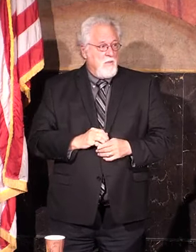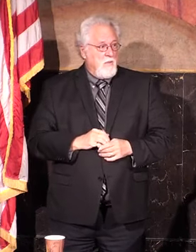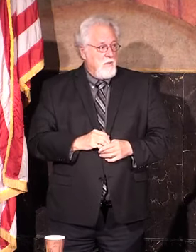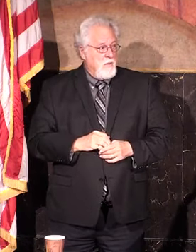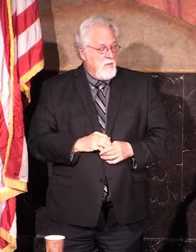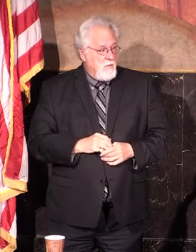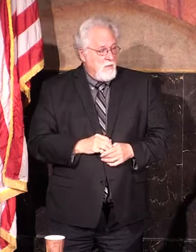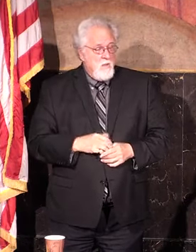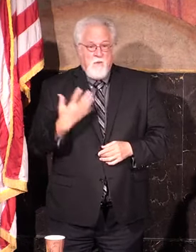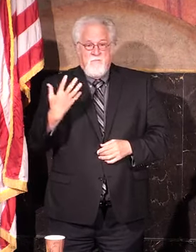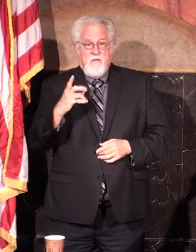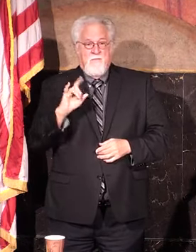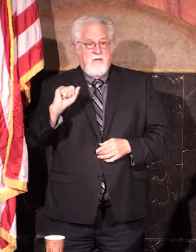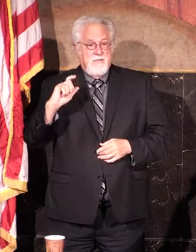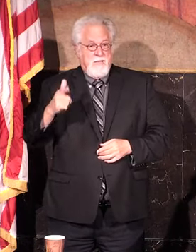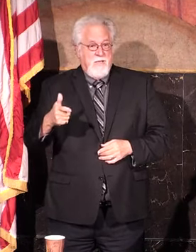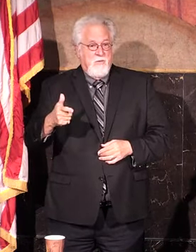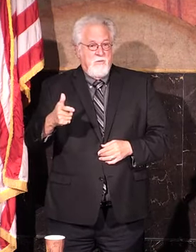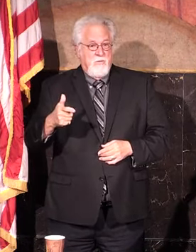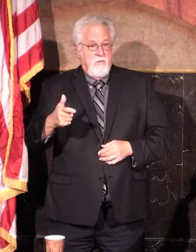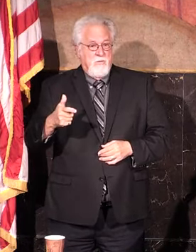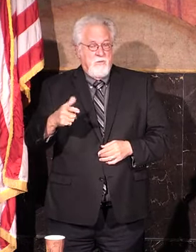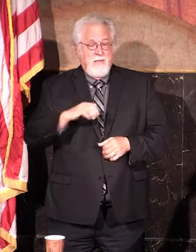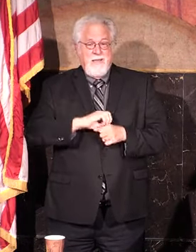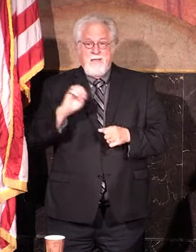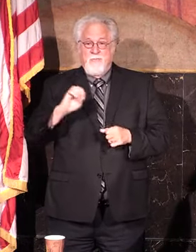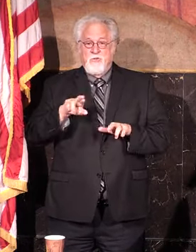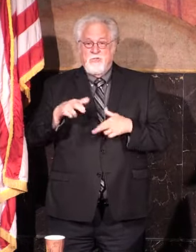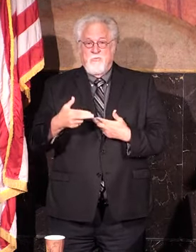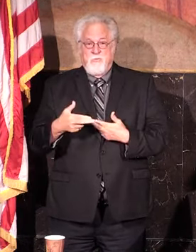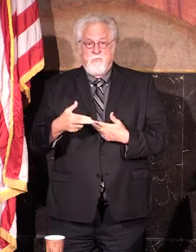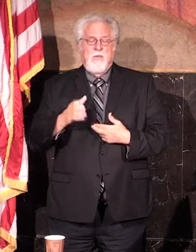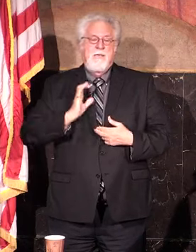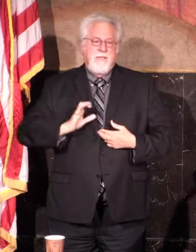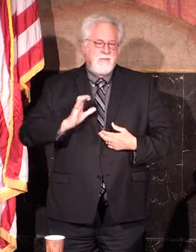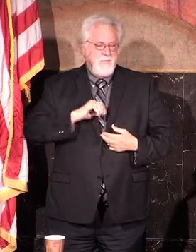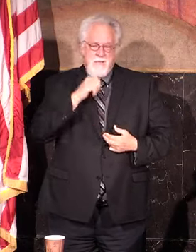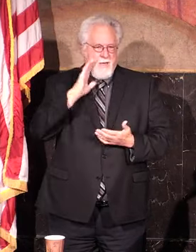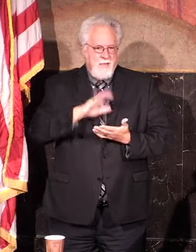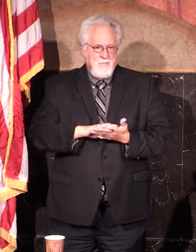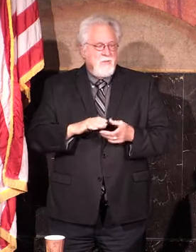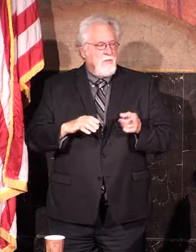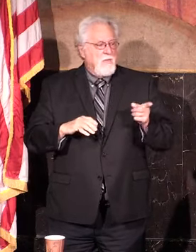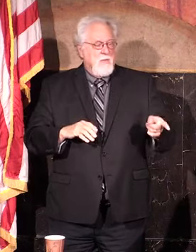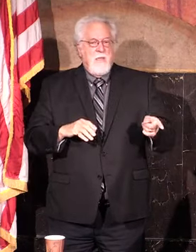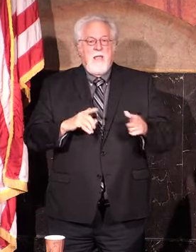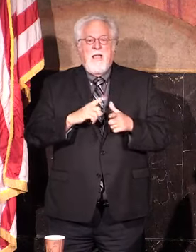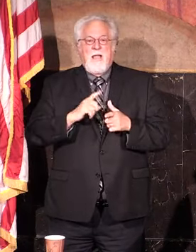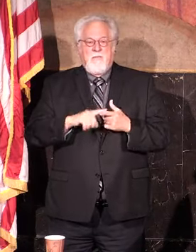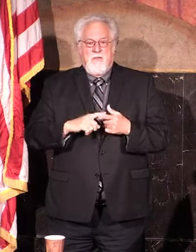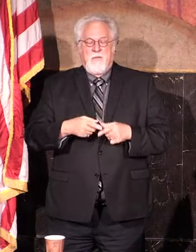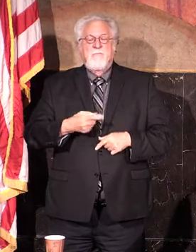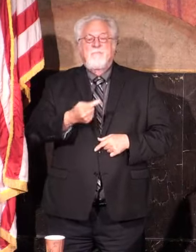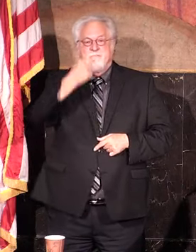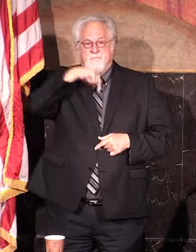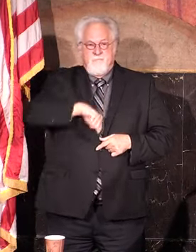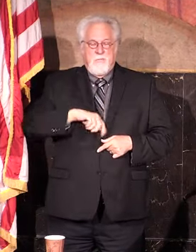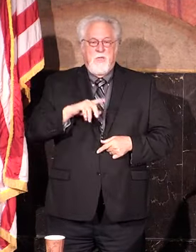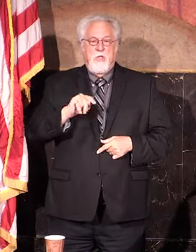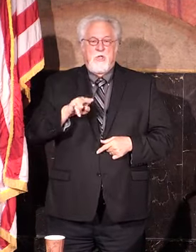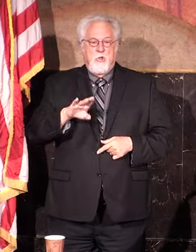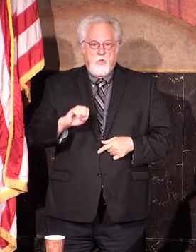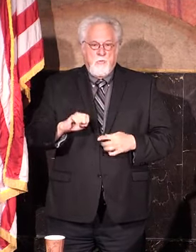About 5 days later, she was in the emergency room. The next day, she was intubated. And on